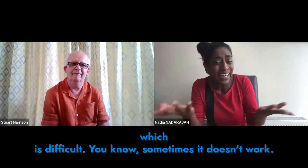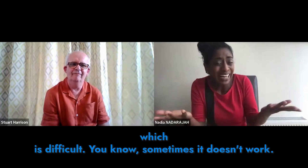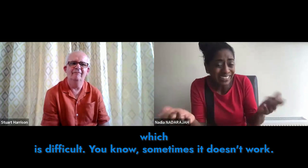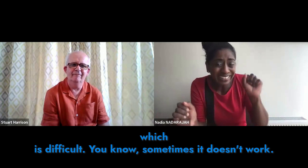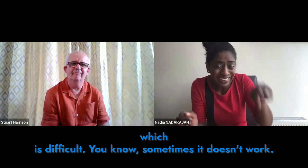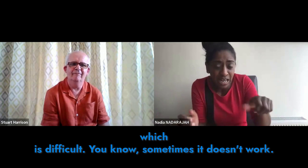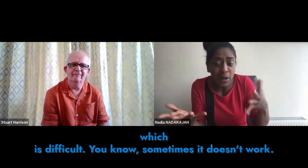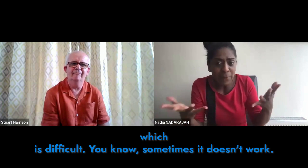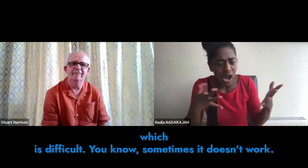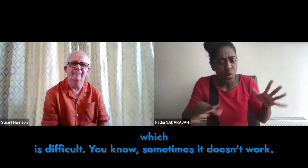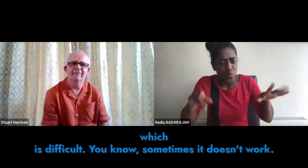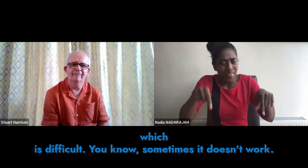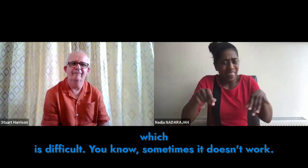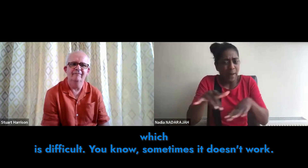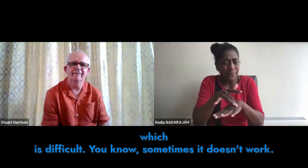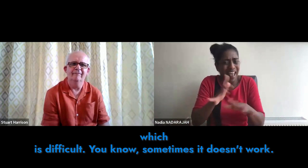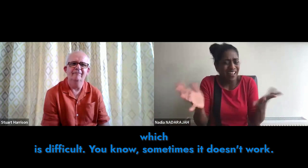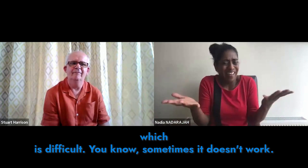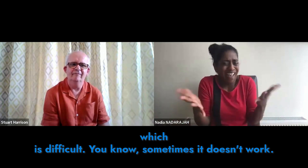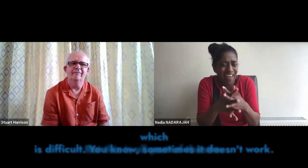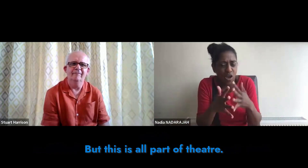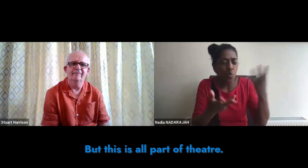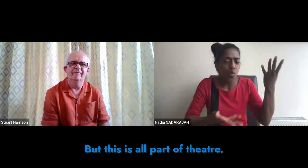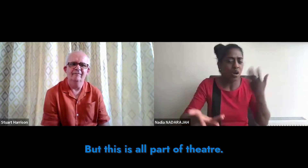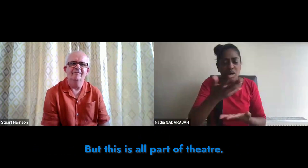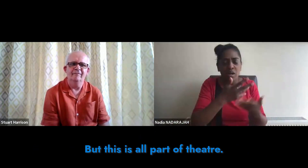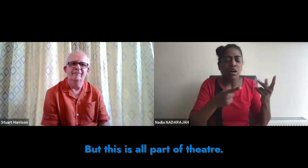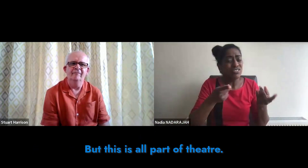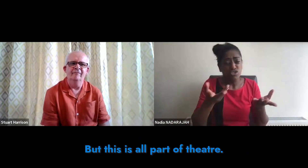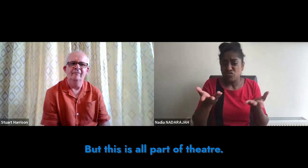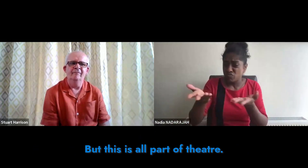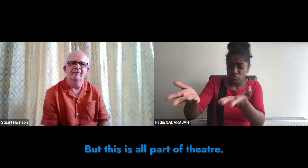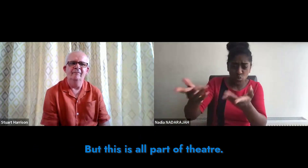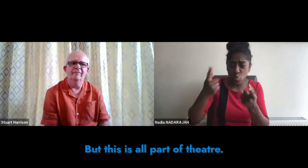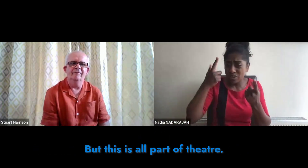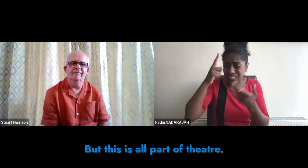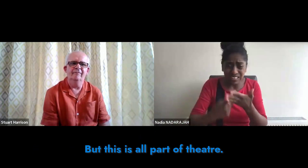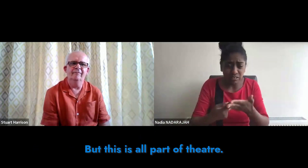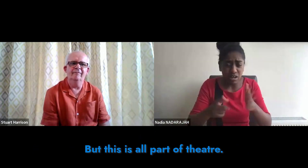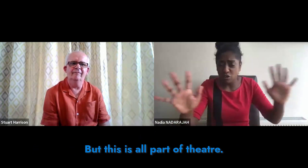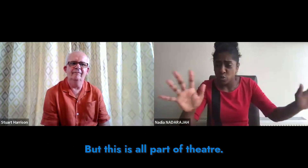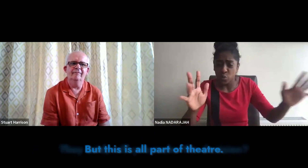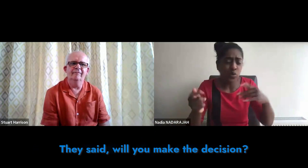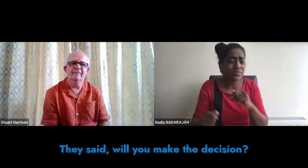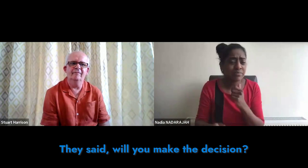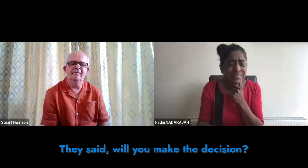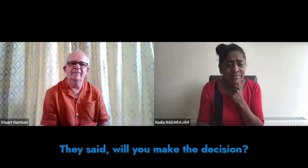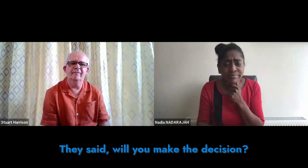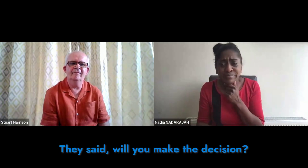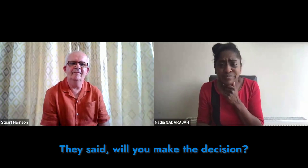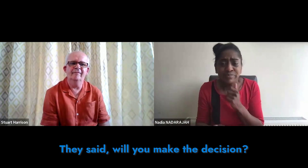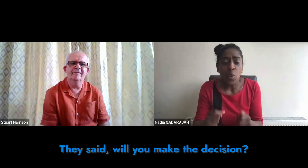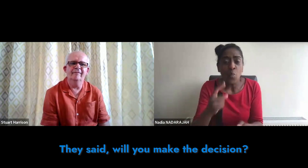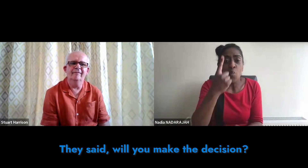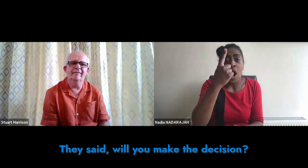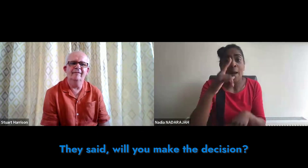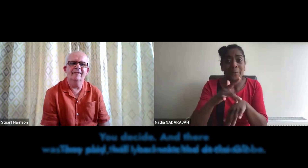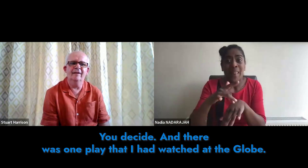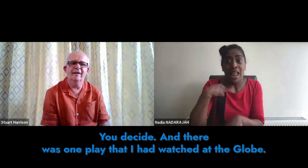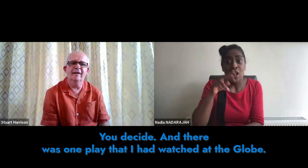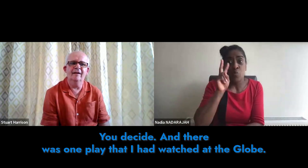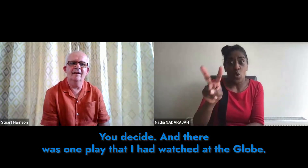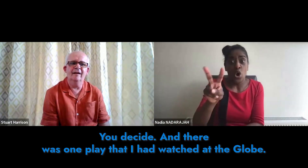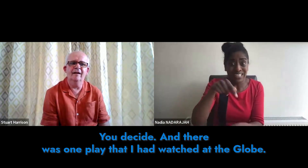view, which is difficult, you know, sometimes it doesn't work, but this is all part of theatre world. And they said, well, you make the